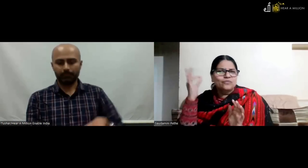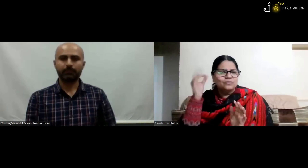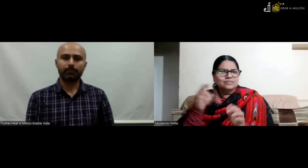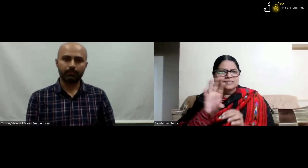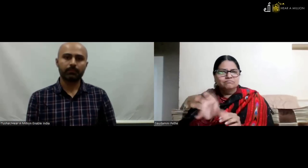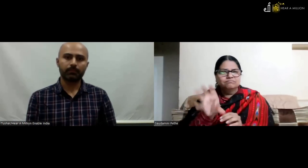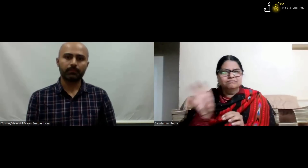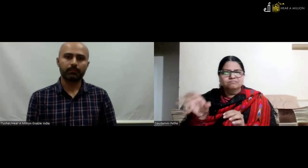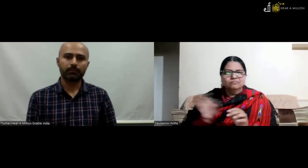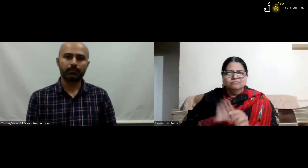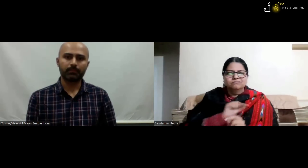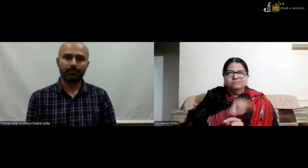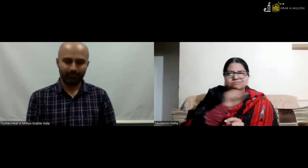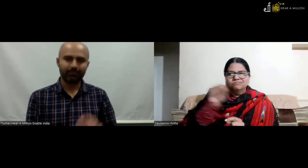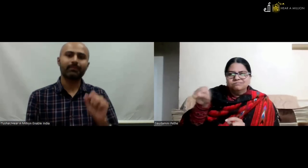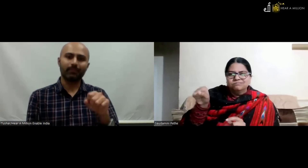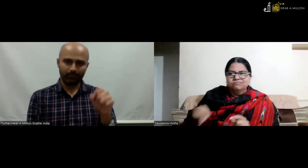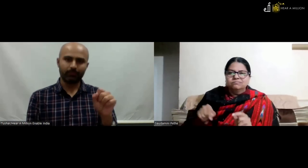So there's a